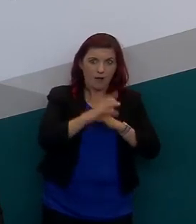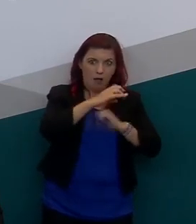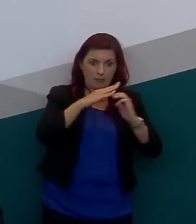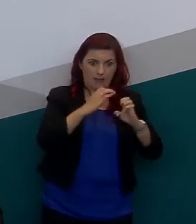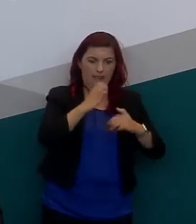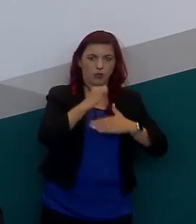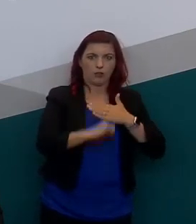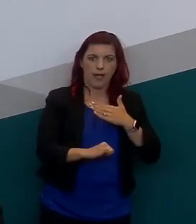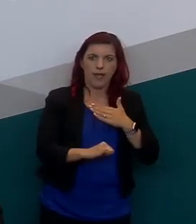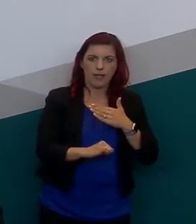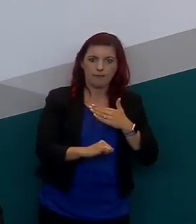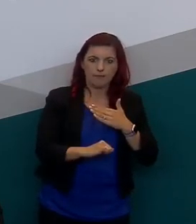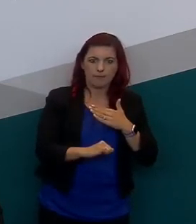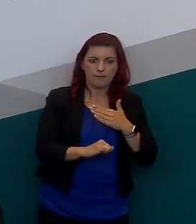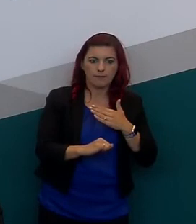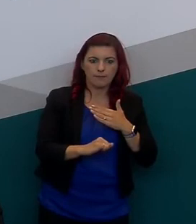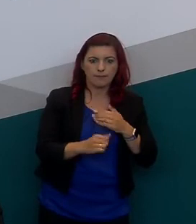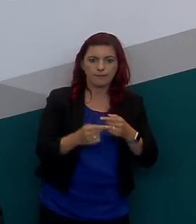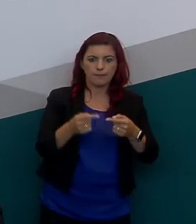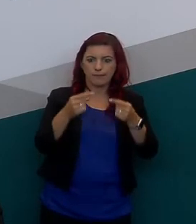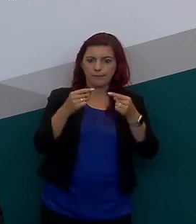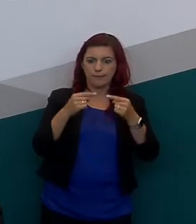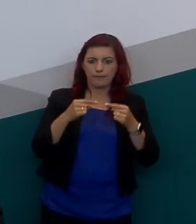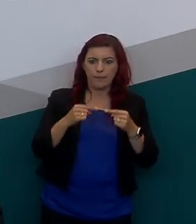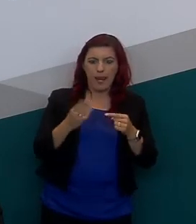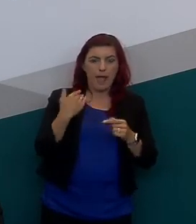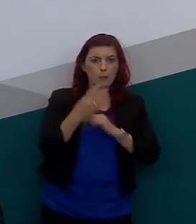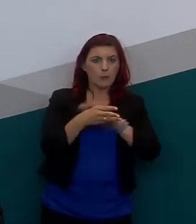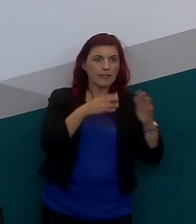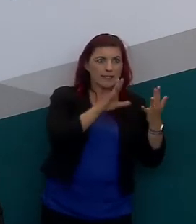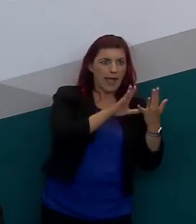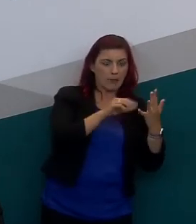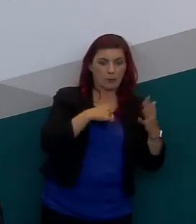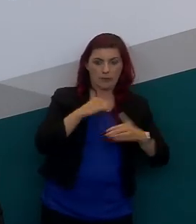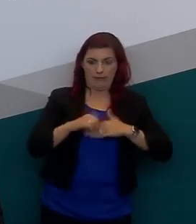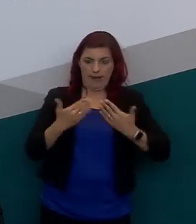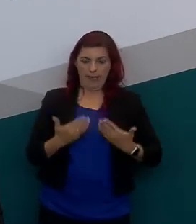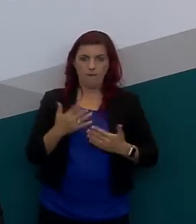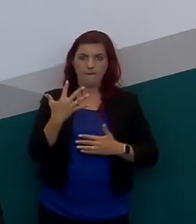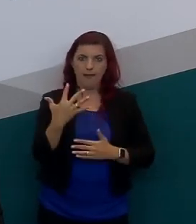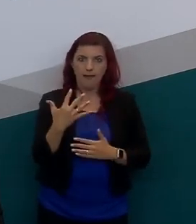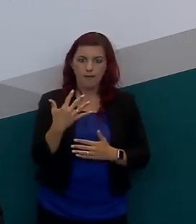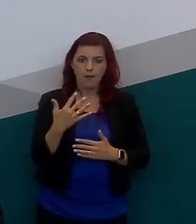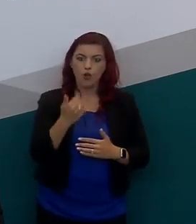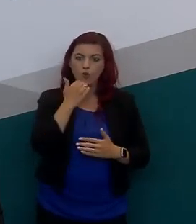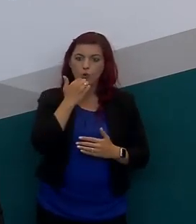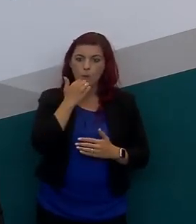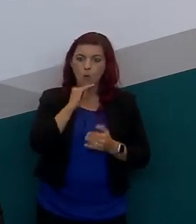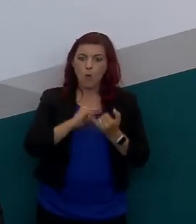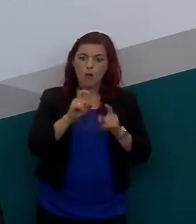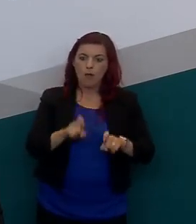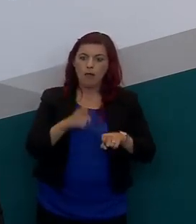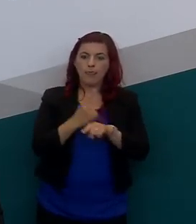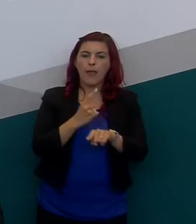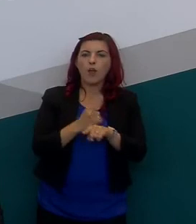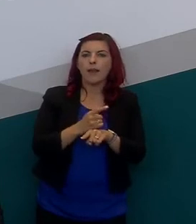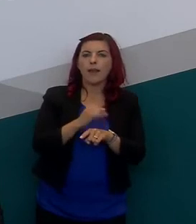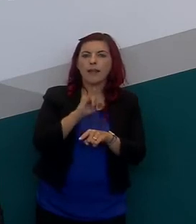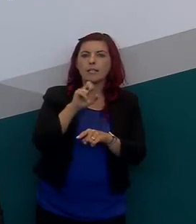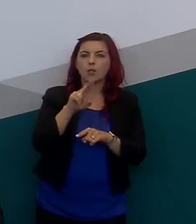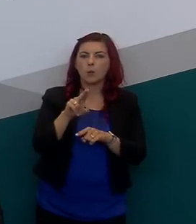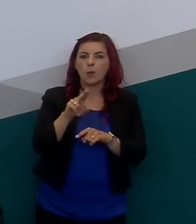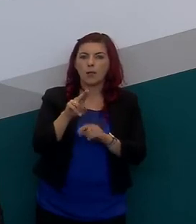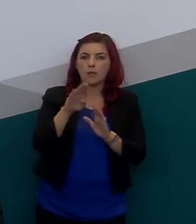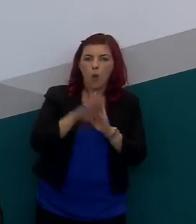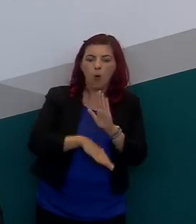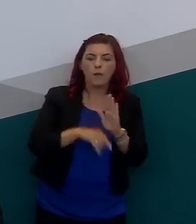hospital, 5 compared to 10 last week. The number of people in intensive care is lower. It's slower to decline